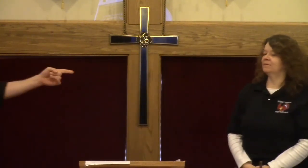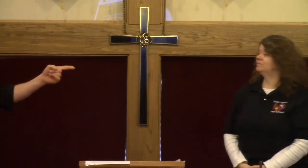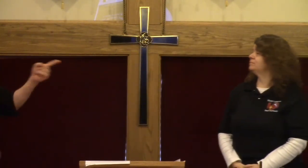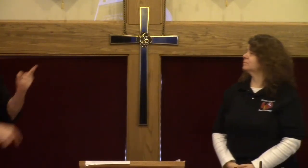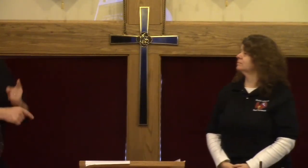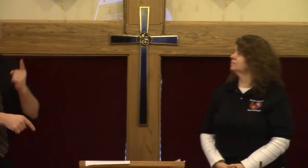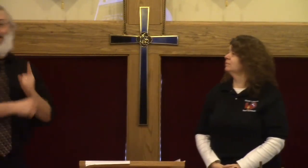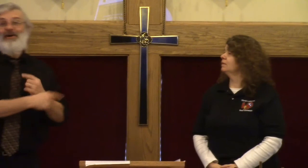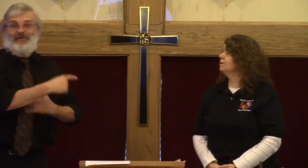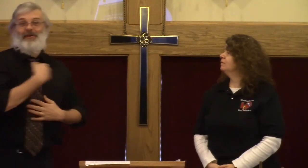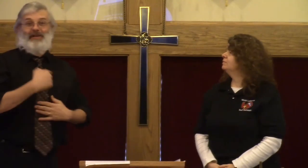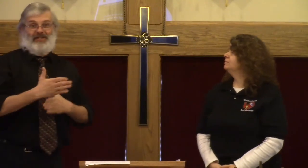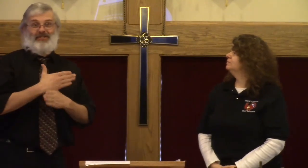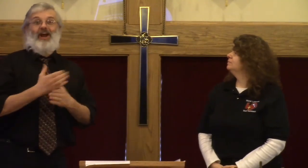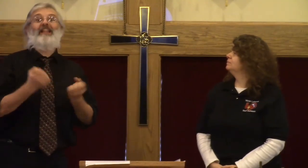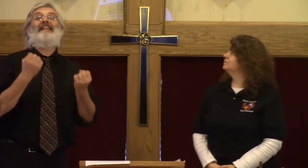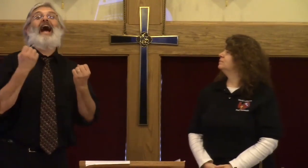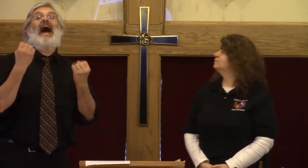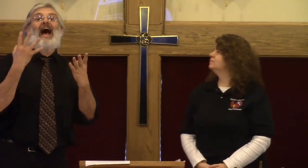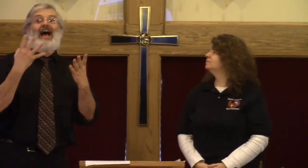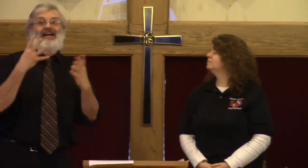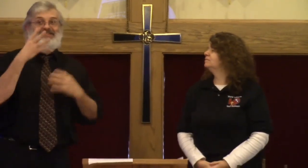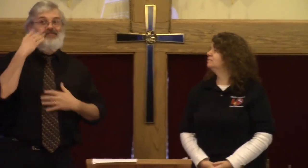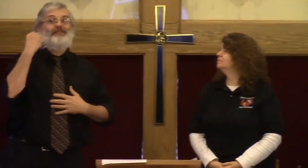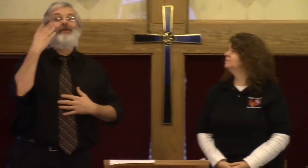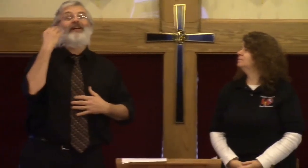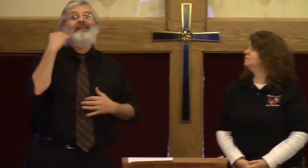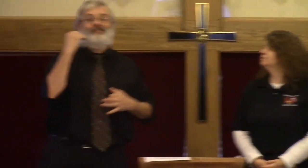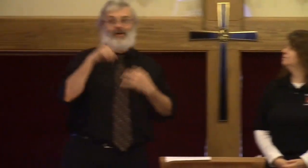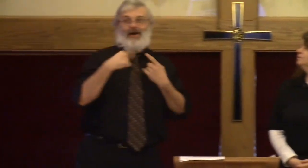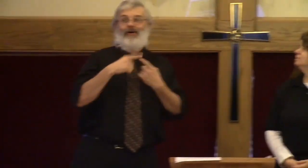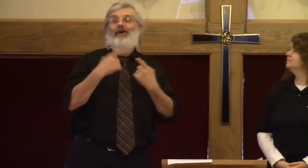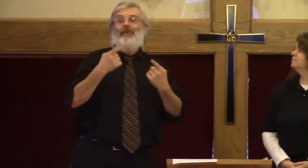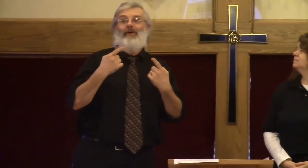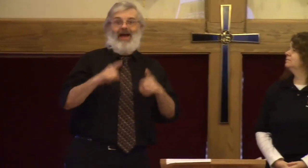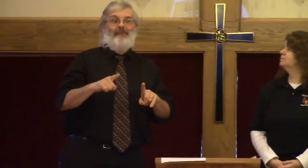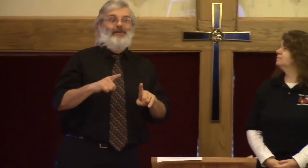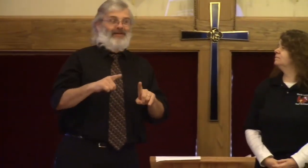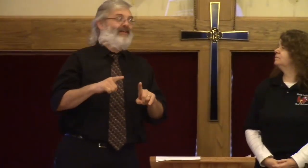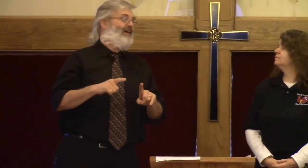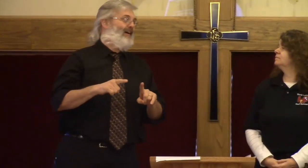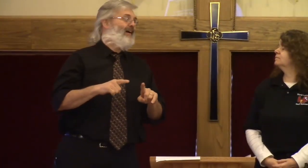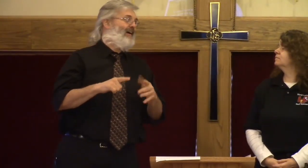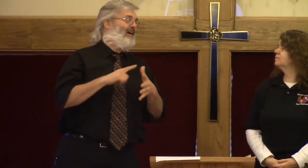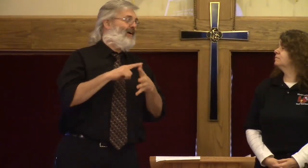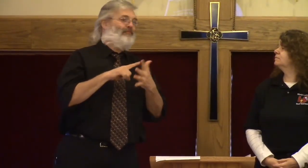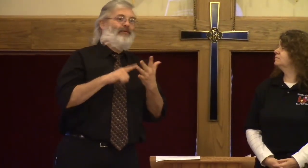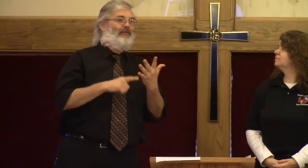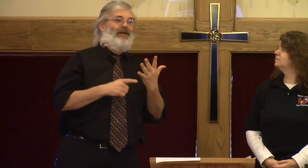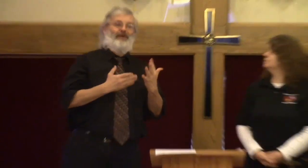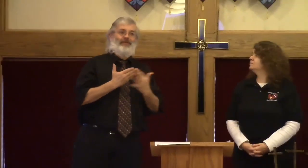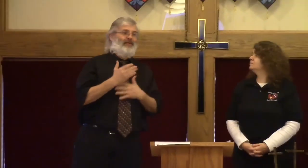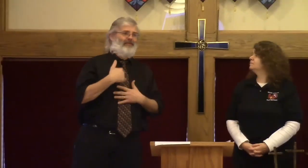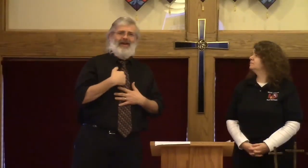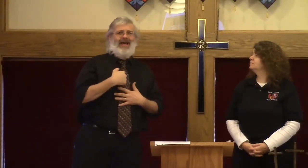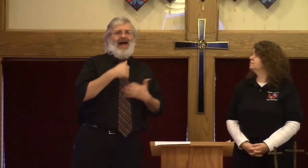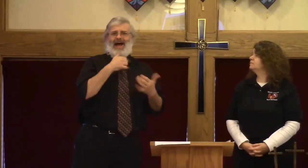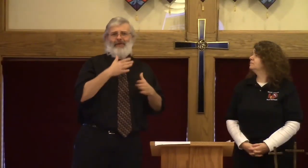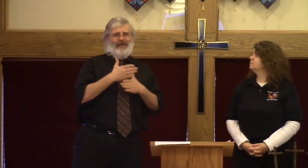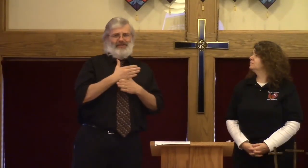You're right. We should share lots of experience about what happened. We can go through that, but I don't want to share